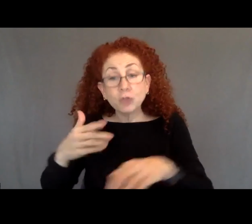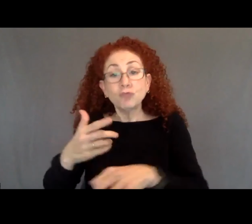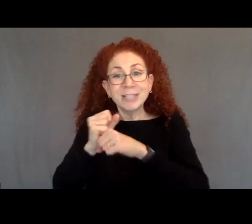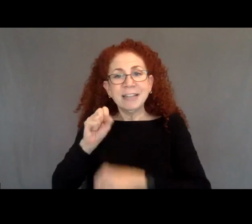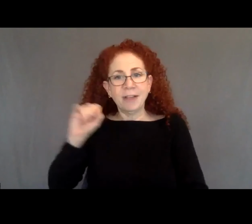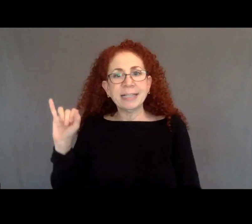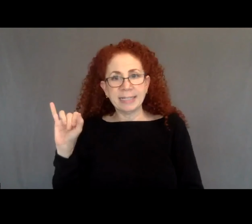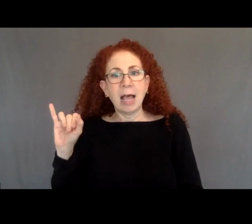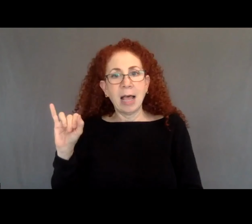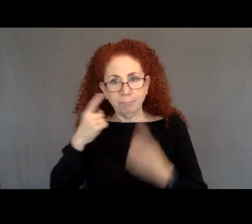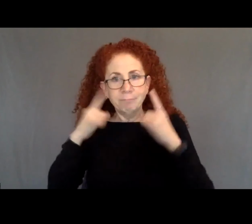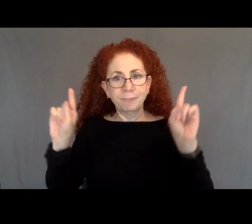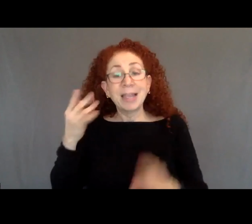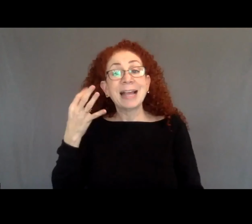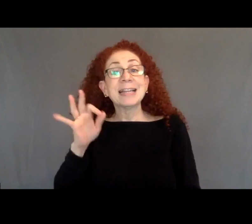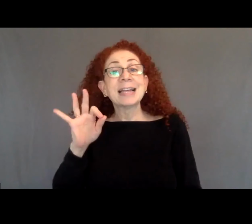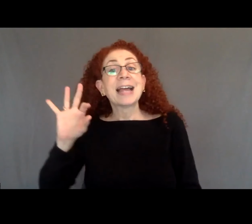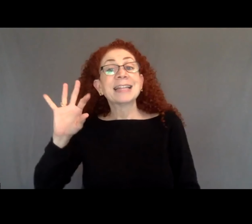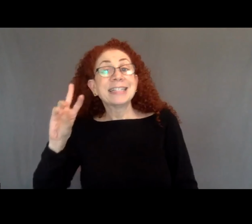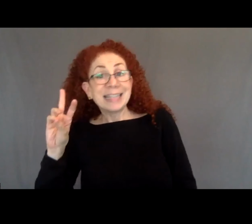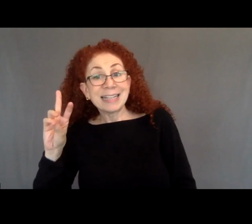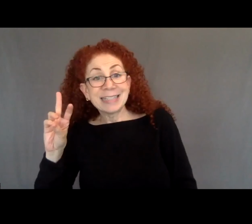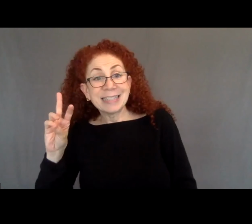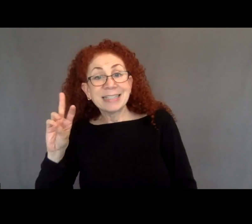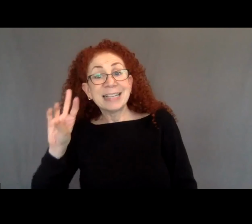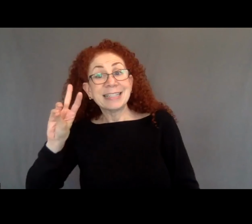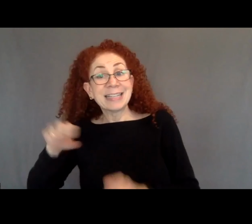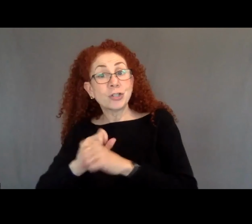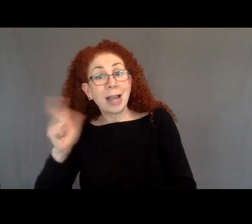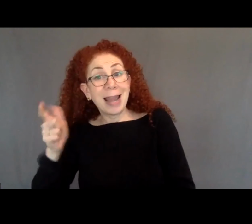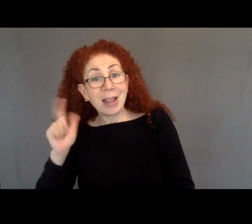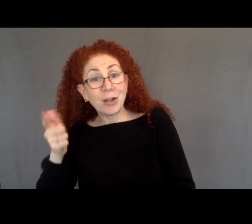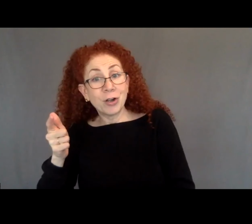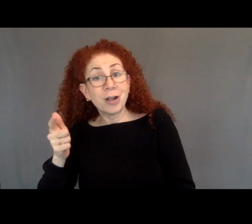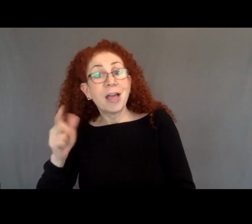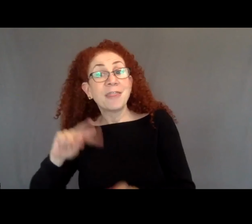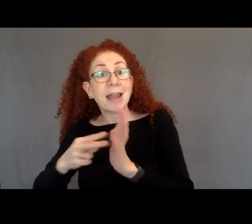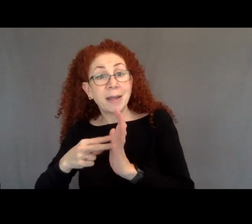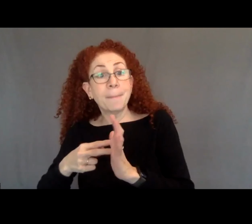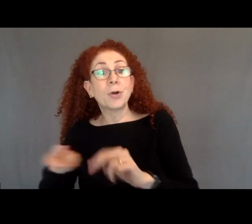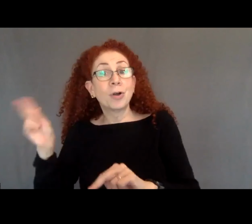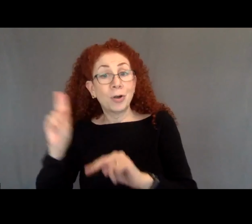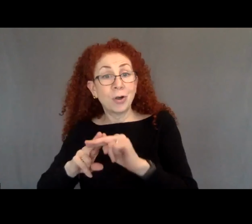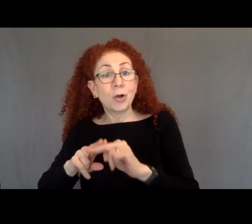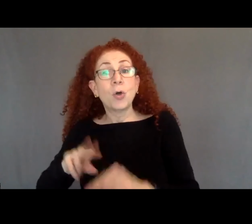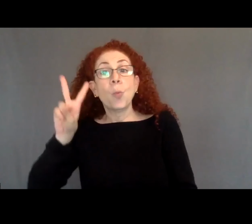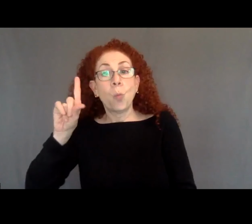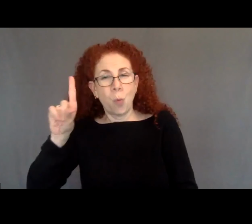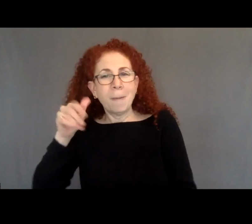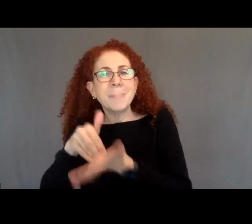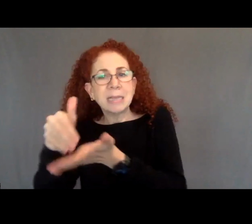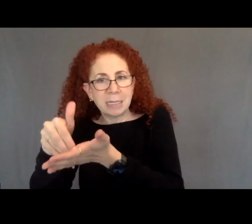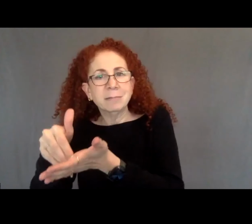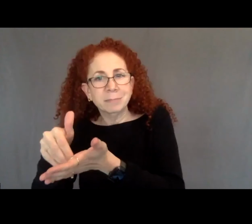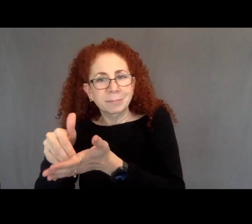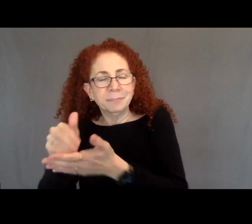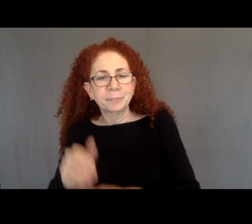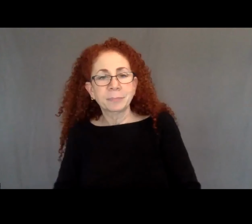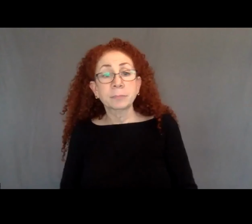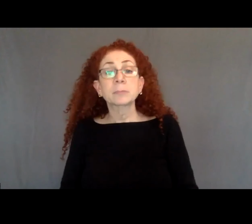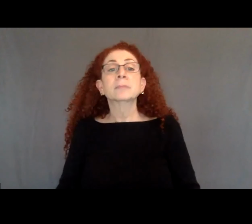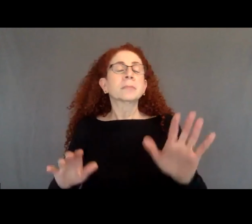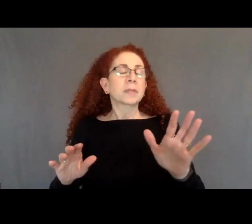SSI. By 1996, so that's 6 years after Zebley, that number was closer to a million. Now, not all of